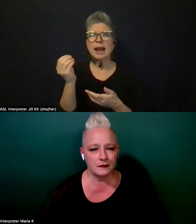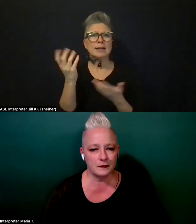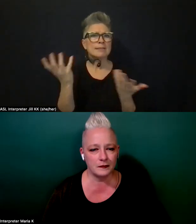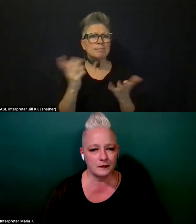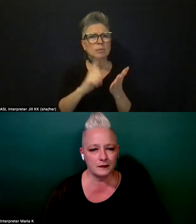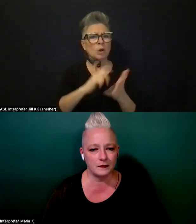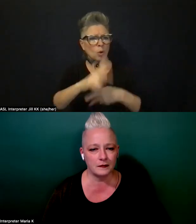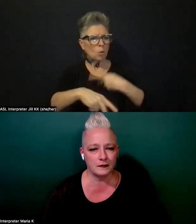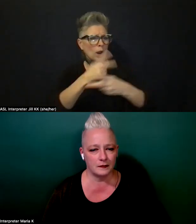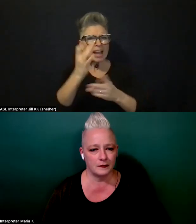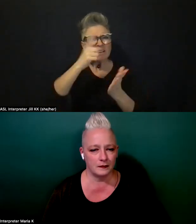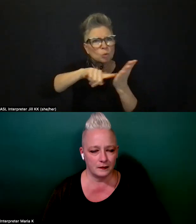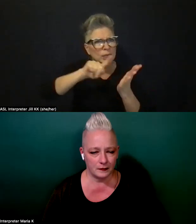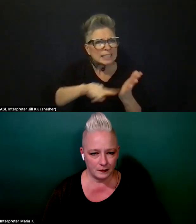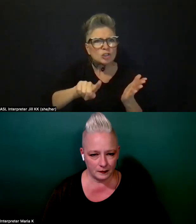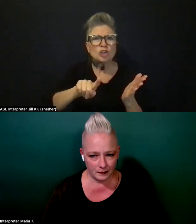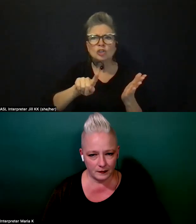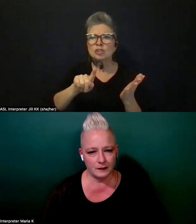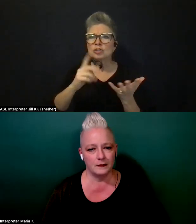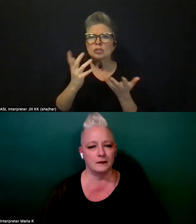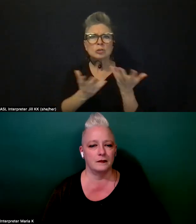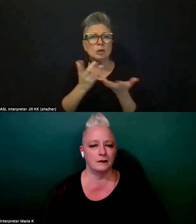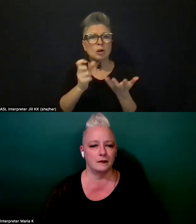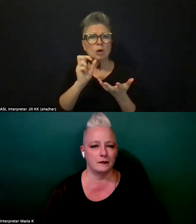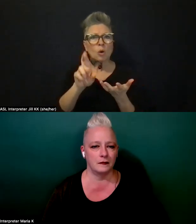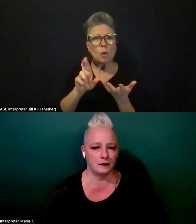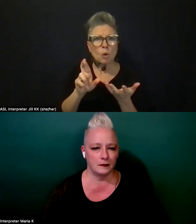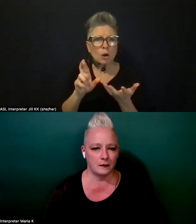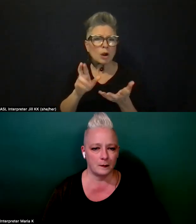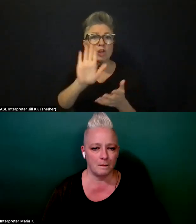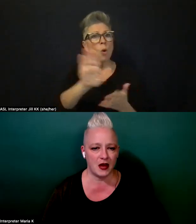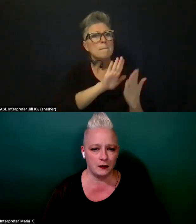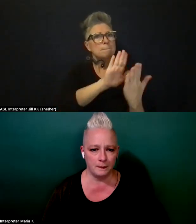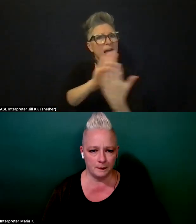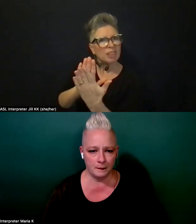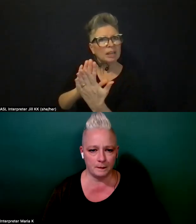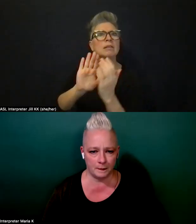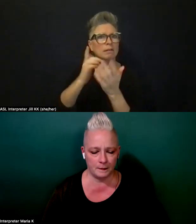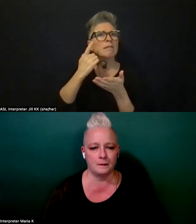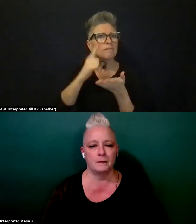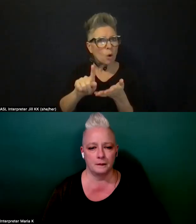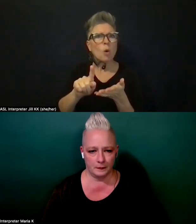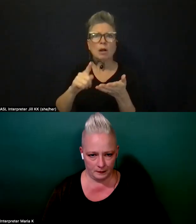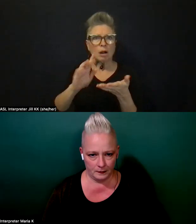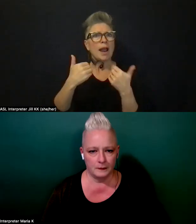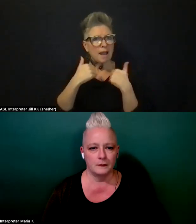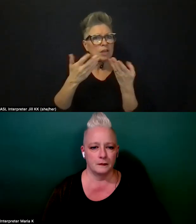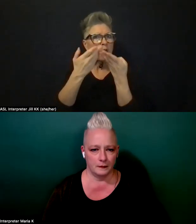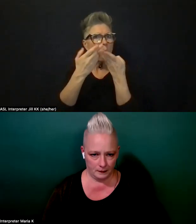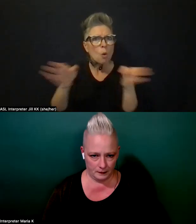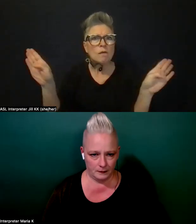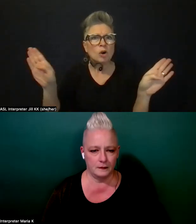kind of research or what kind of method you do for having an overall picture